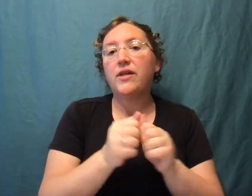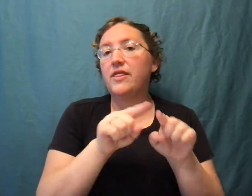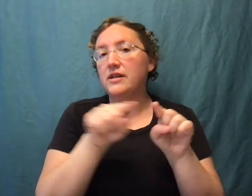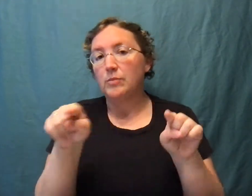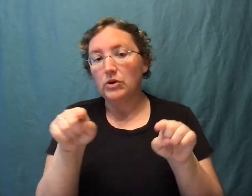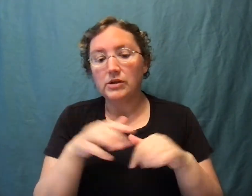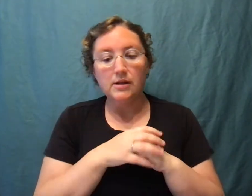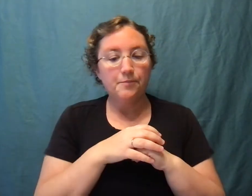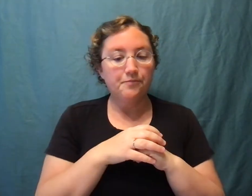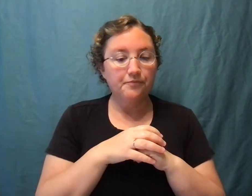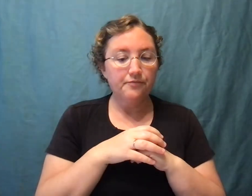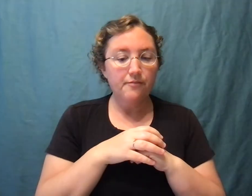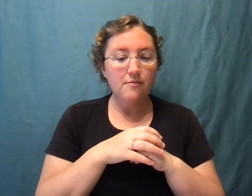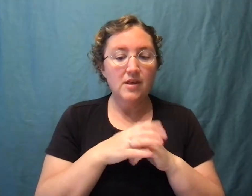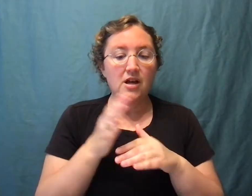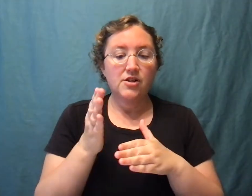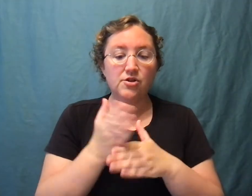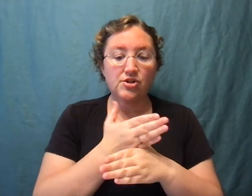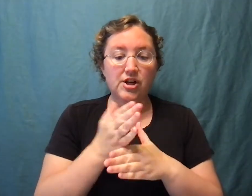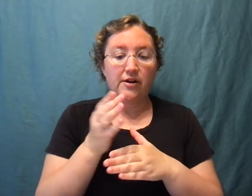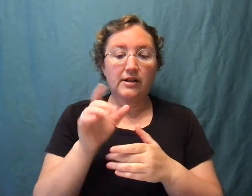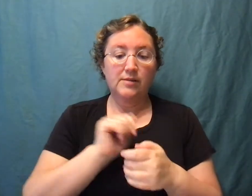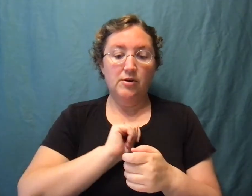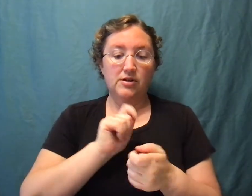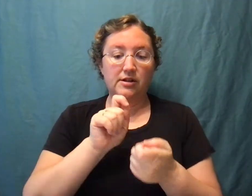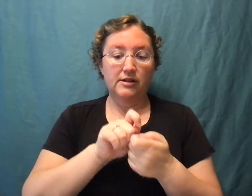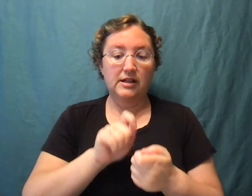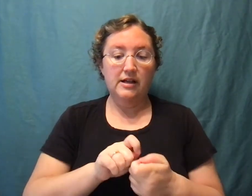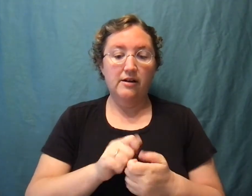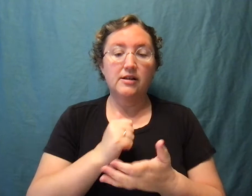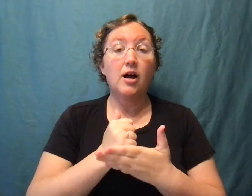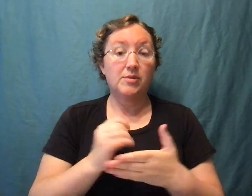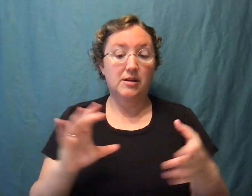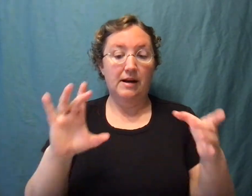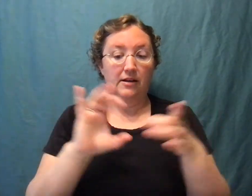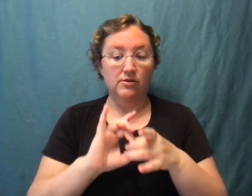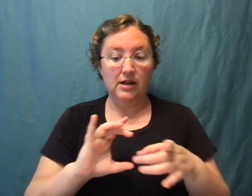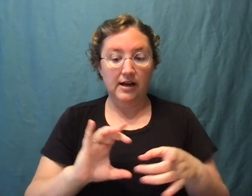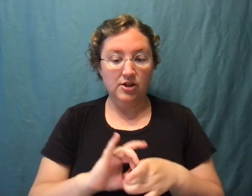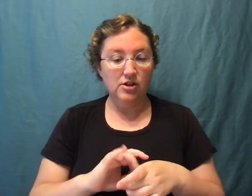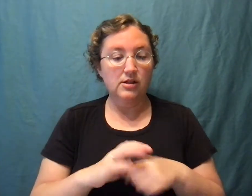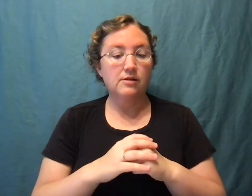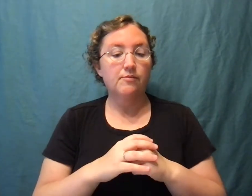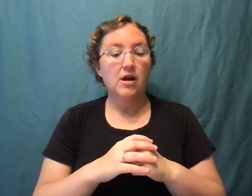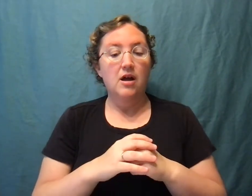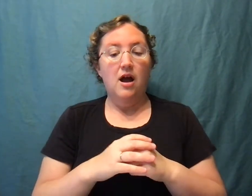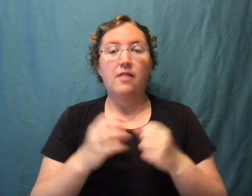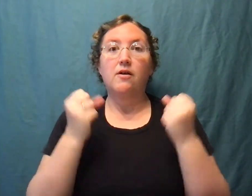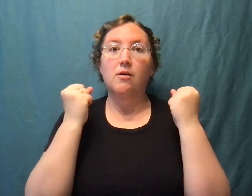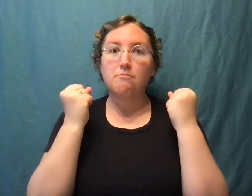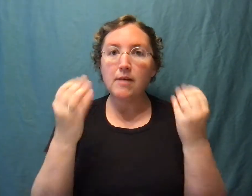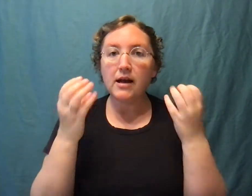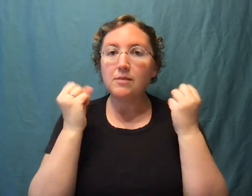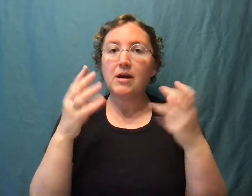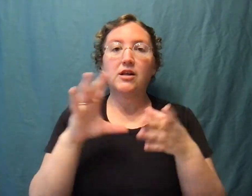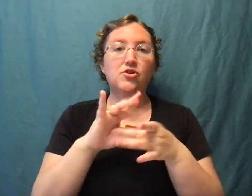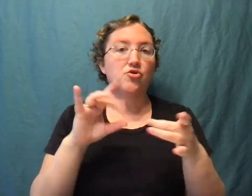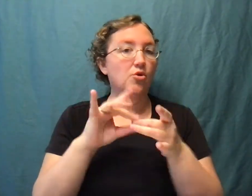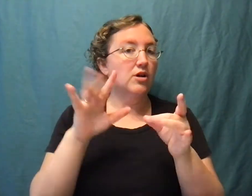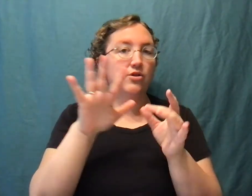this person. So sharing these personal details helps to make those connections. And there are many, many stories